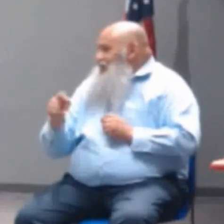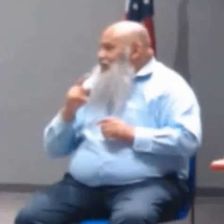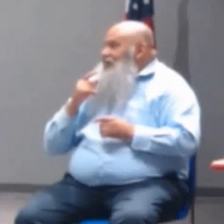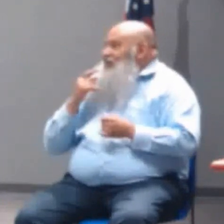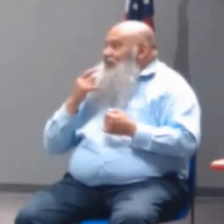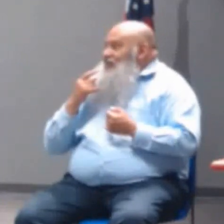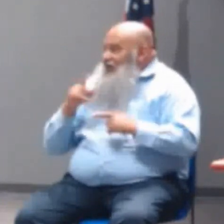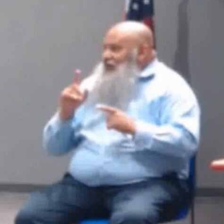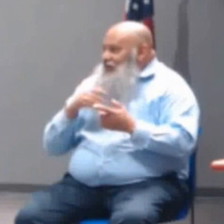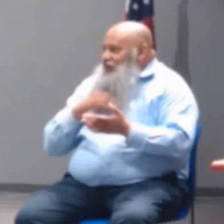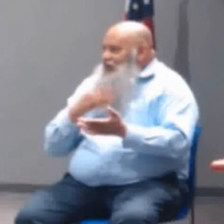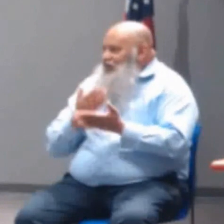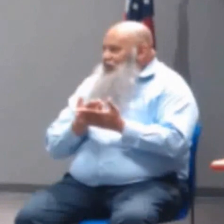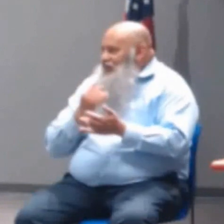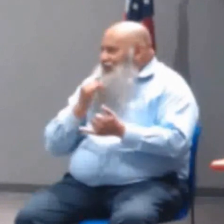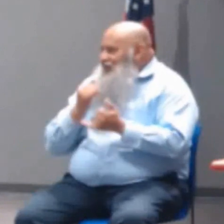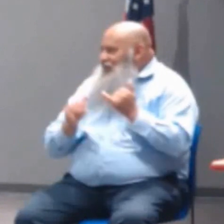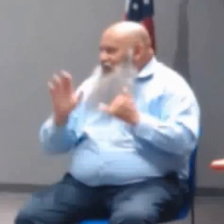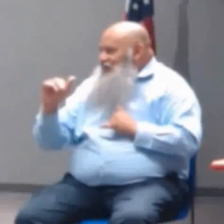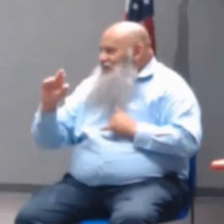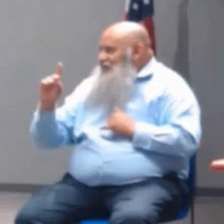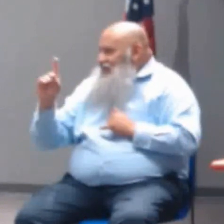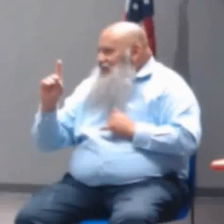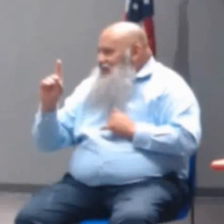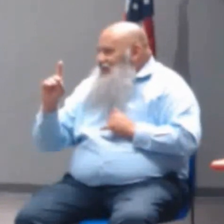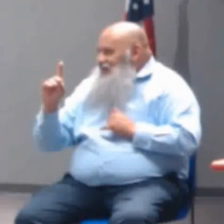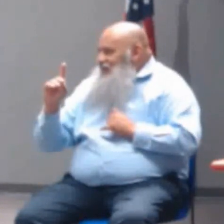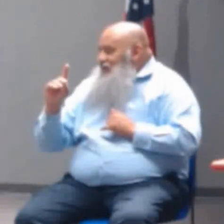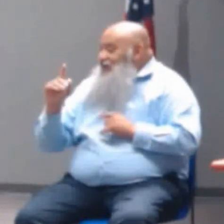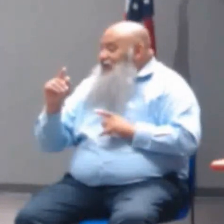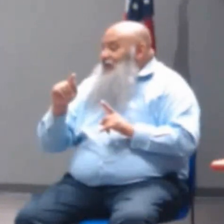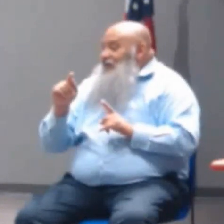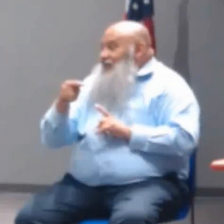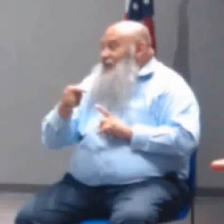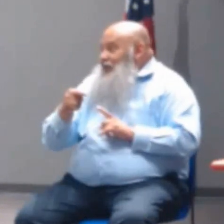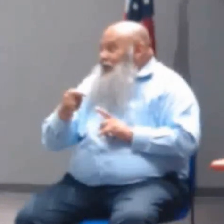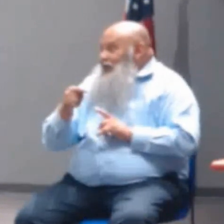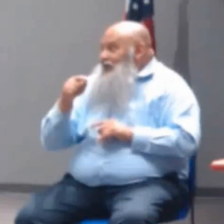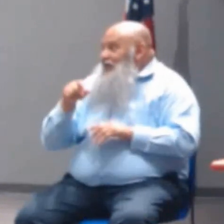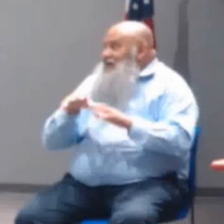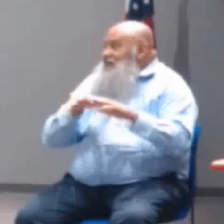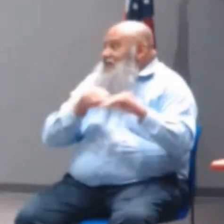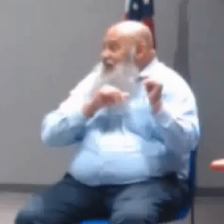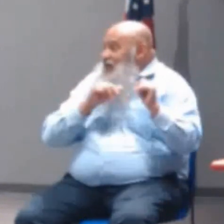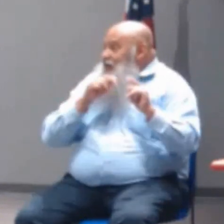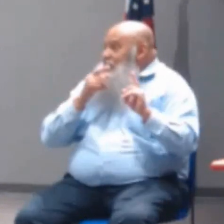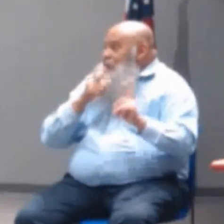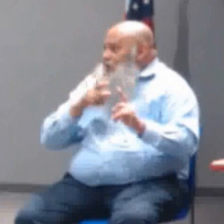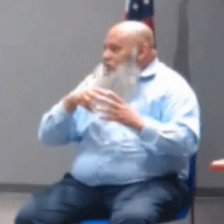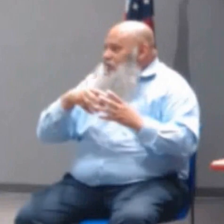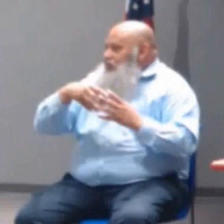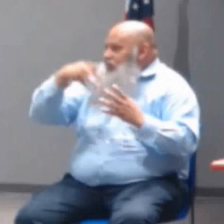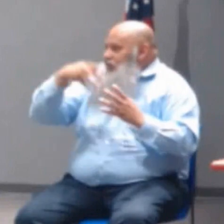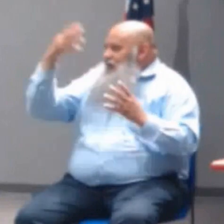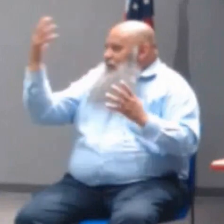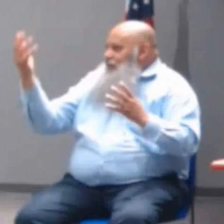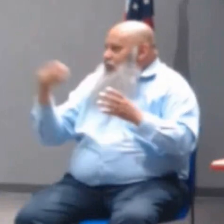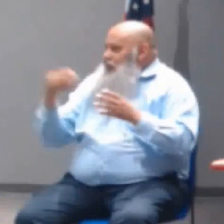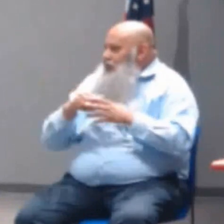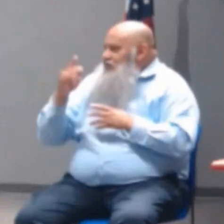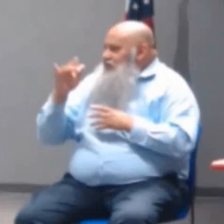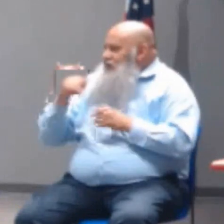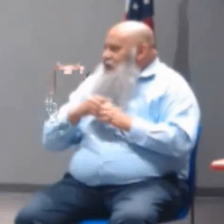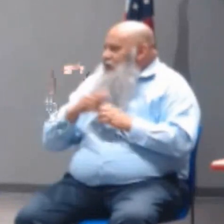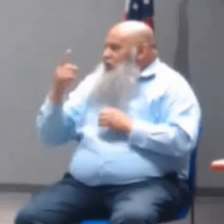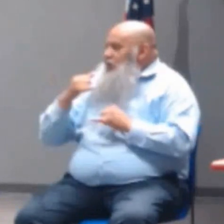finally, we actually did get around the very last bend. And there, at our takeout point, was this rainbow up in the sky with